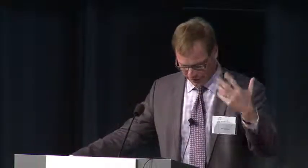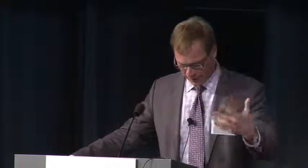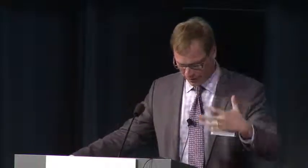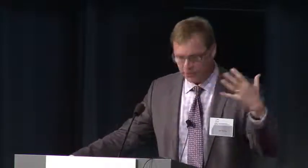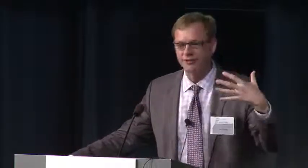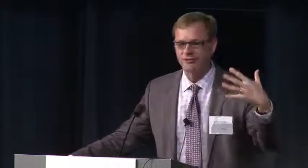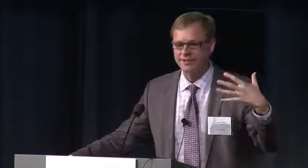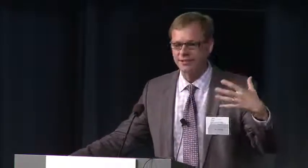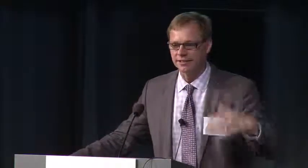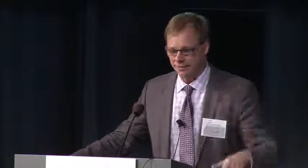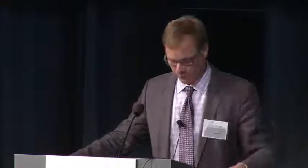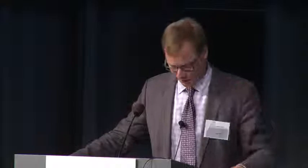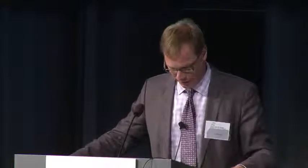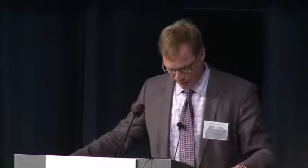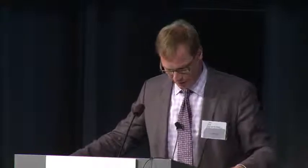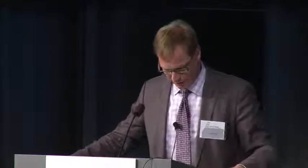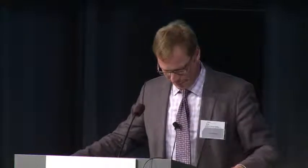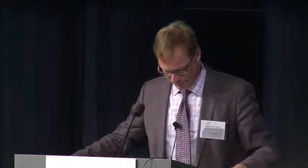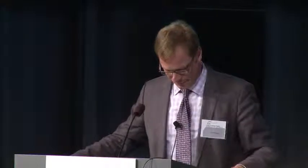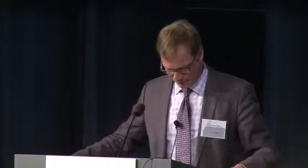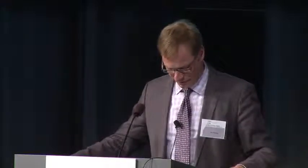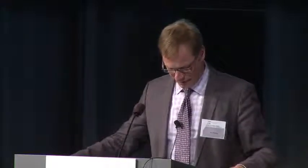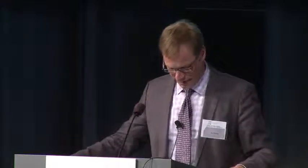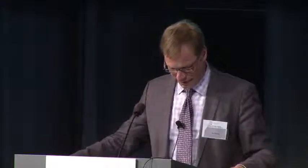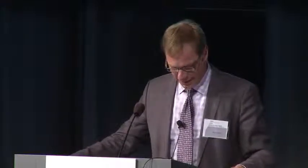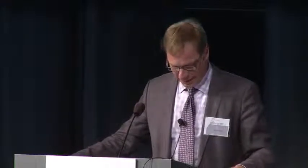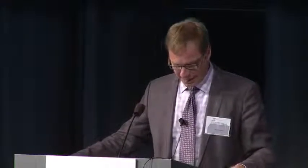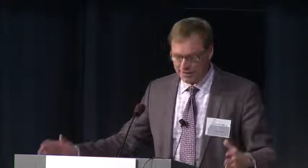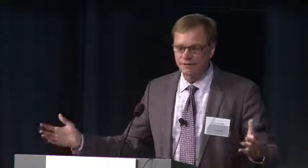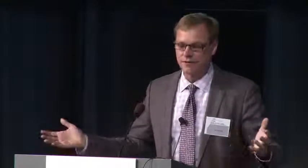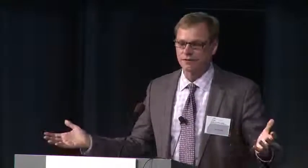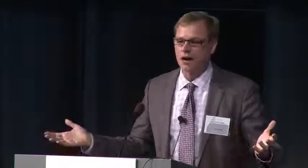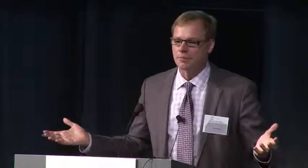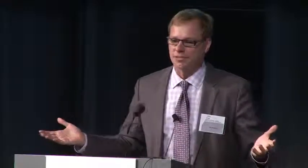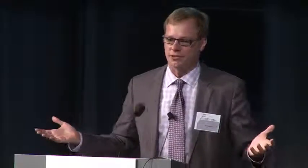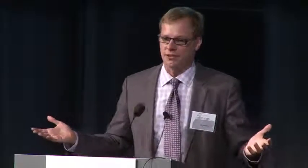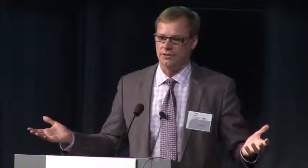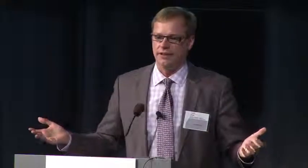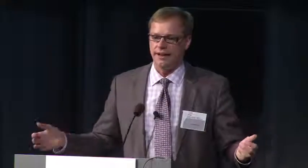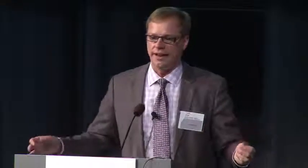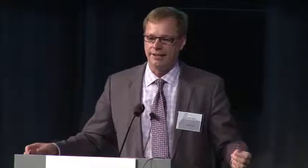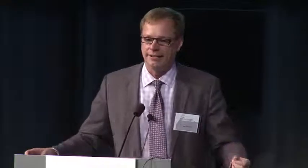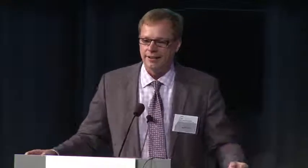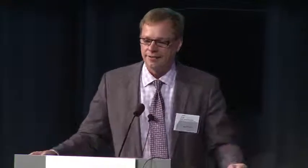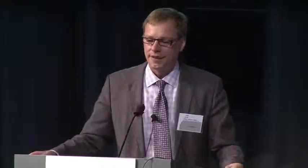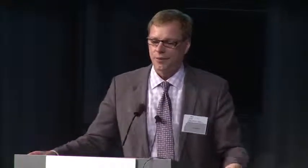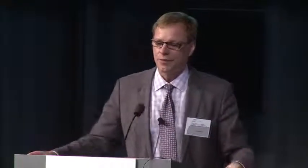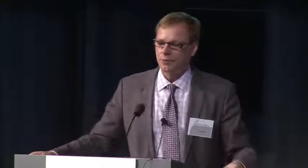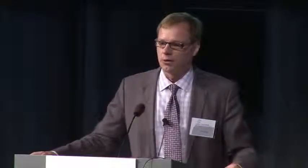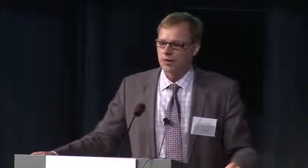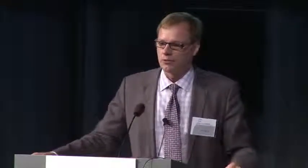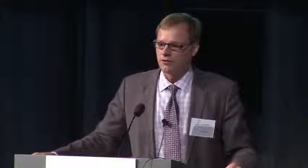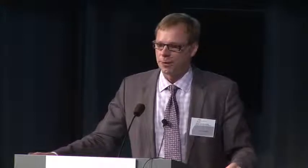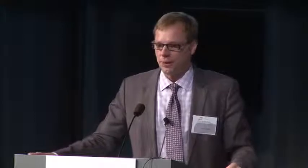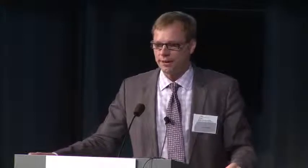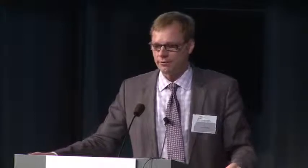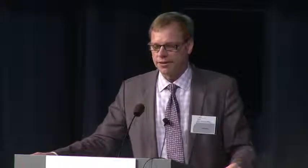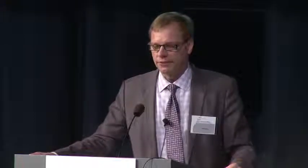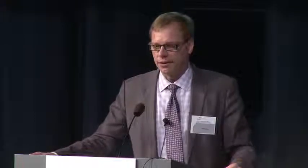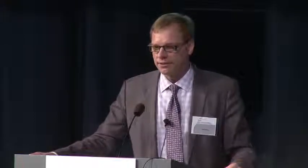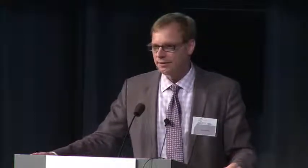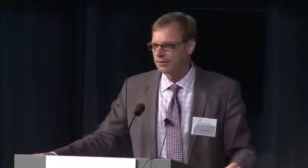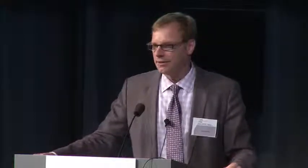of response, of resonance with the mechanism of the siren, in the field of composition. And there were a number of